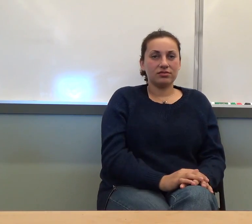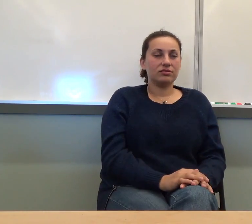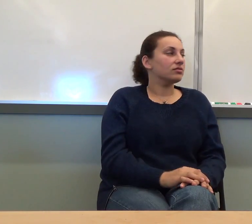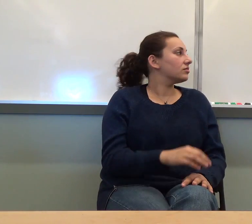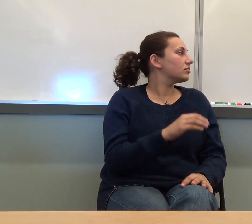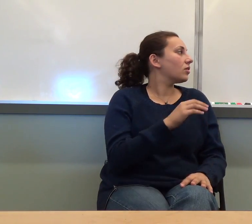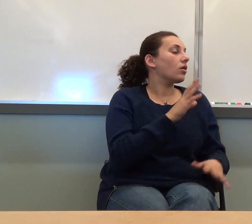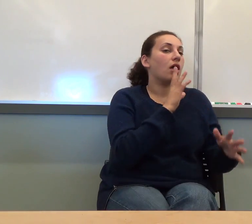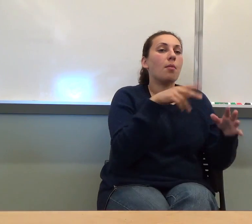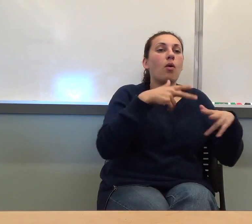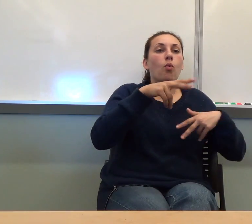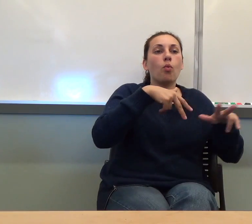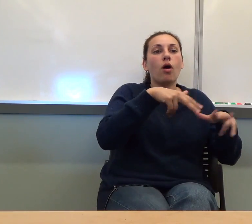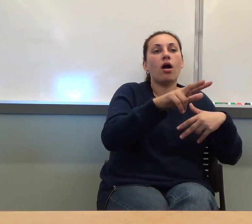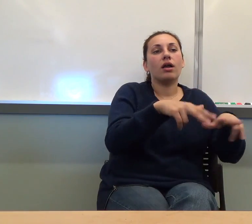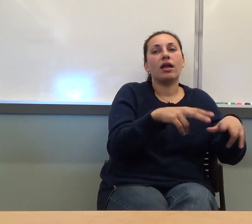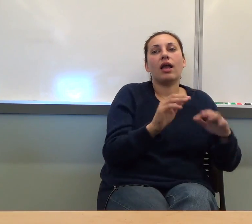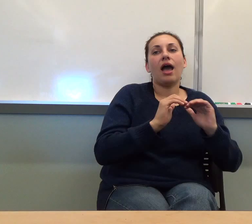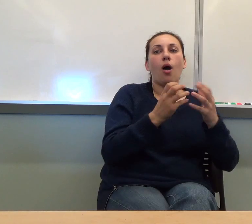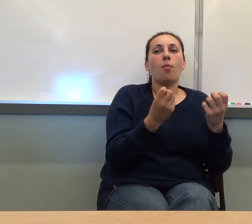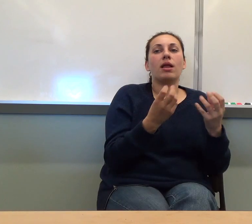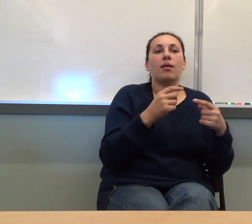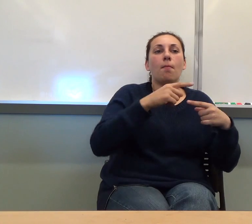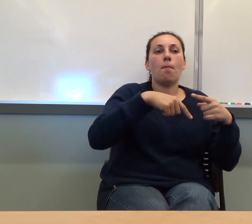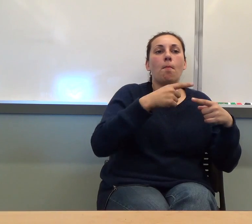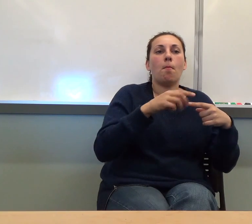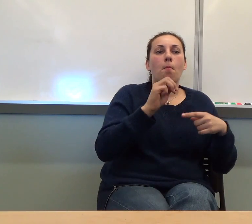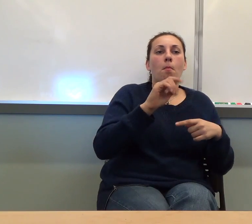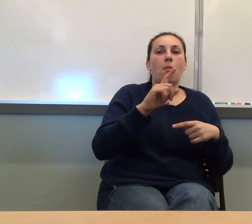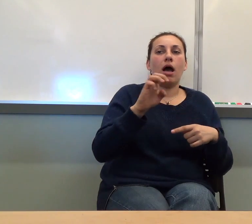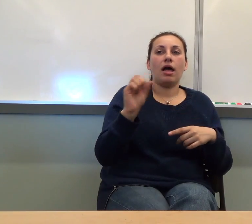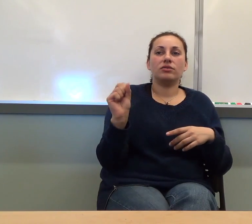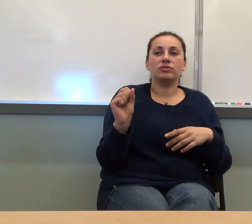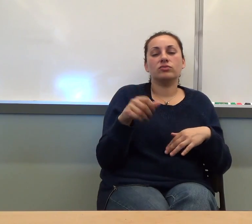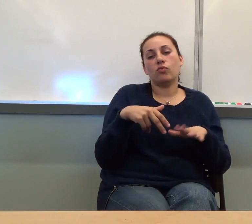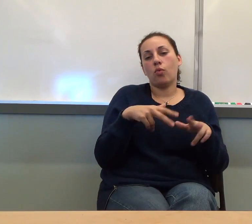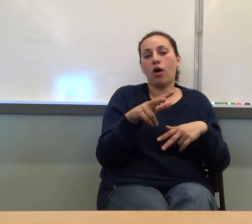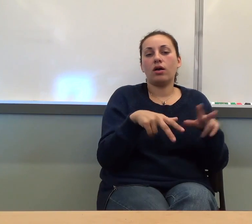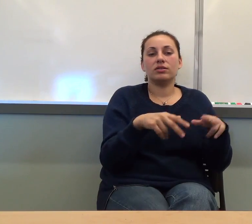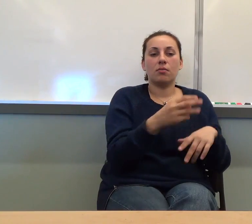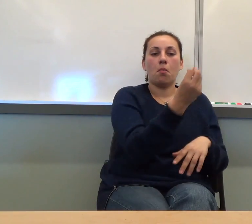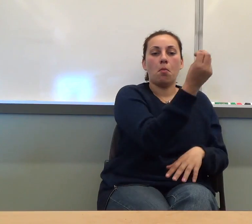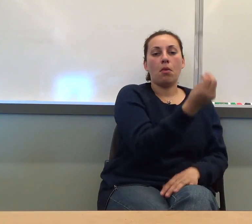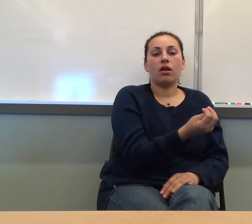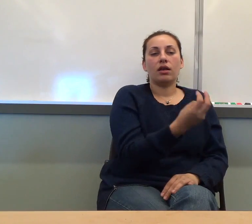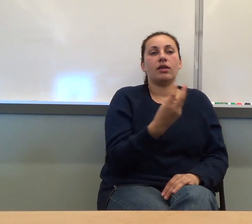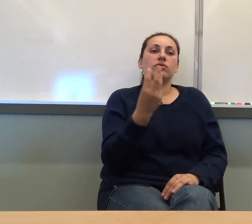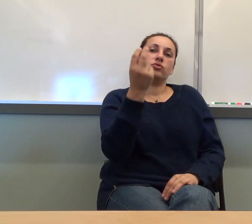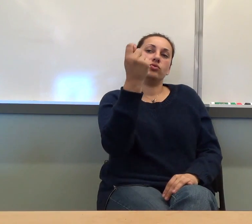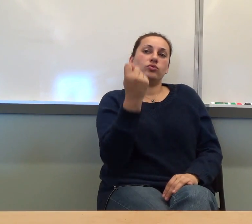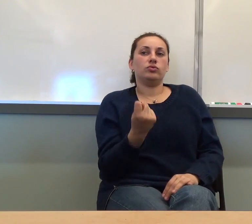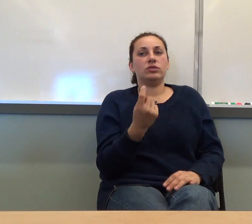the ratio of miles walked Monday to miles walked Tuesday. Okay, 2¼ Monday